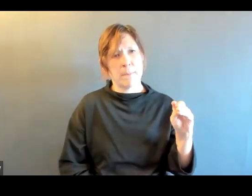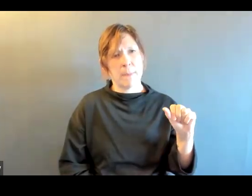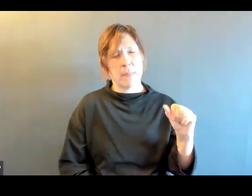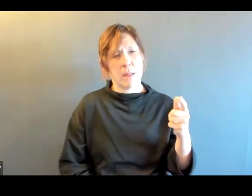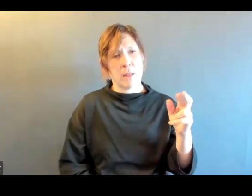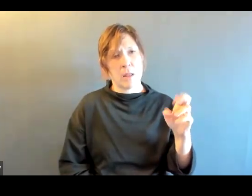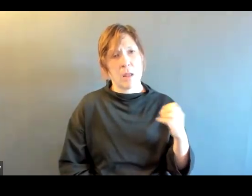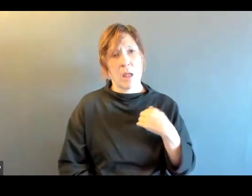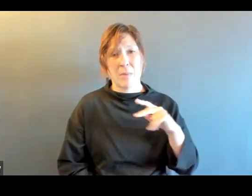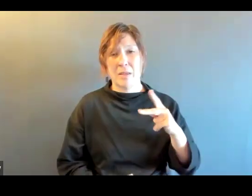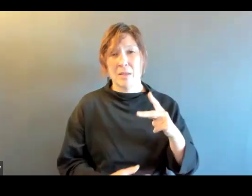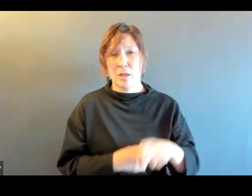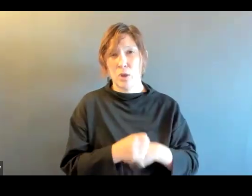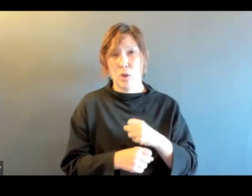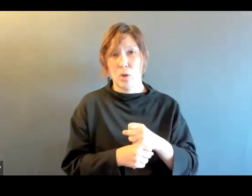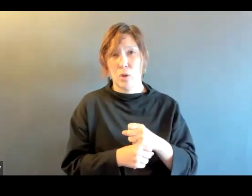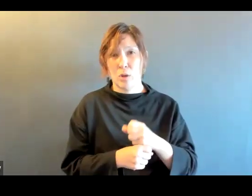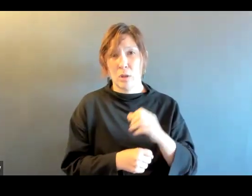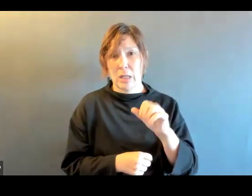anywhere else. I've gone to